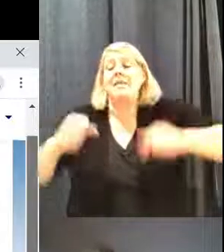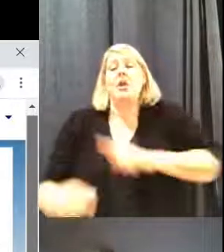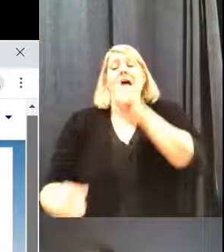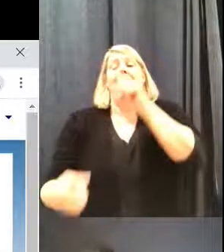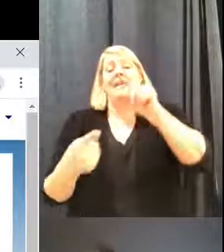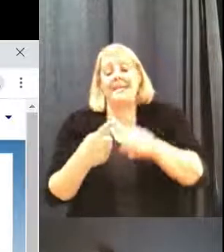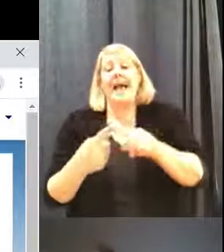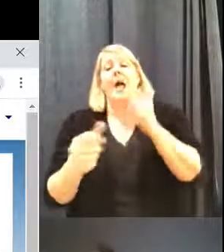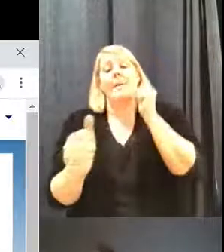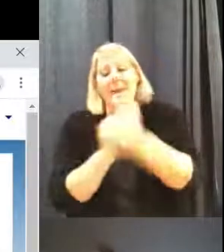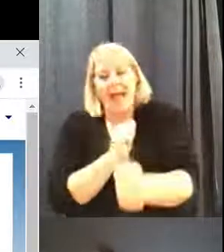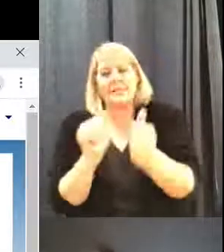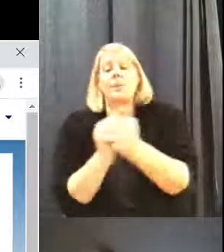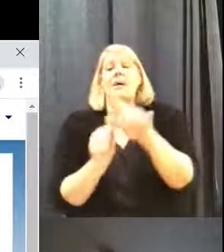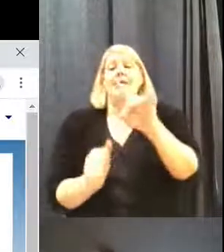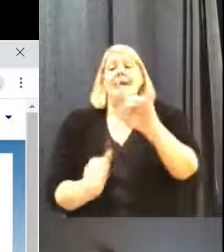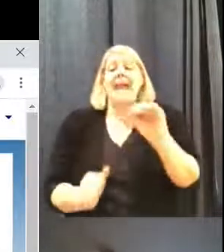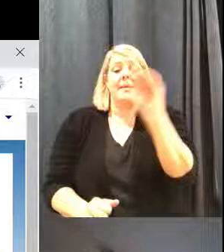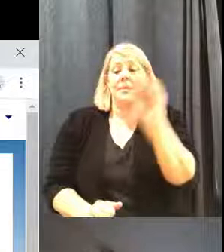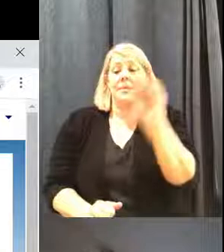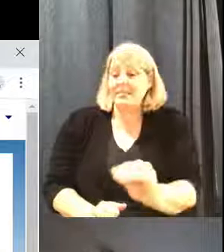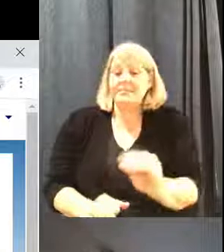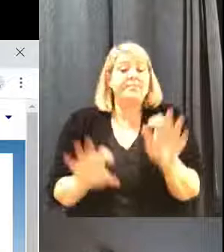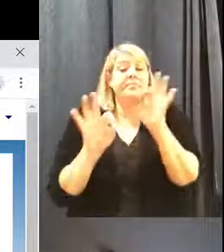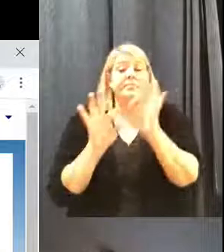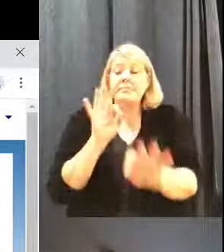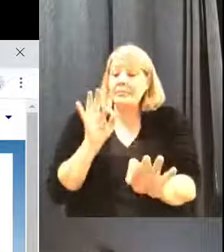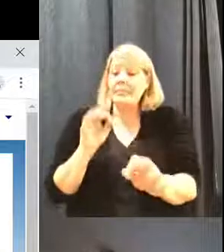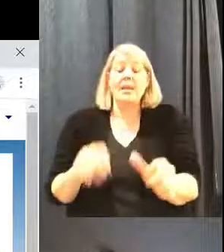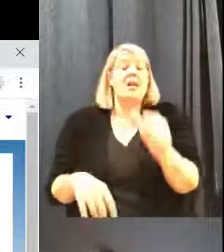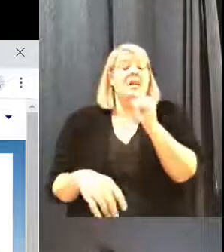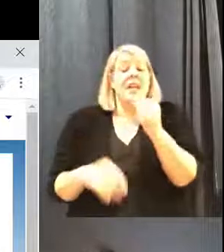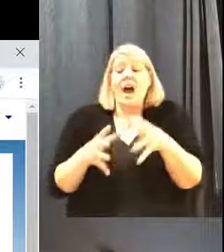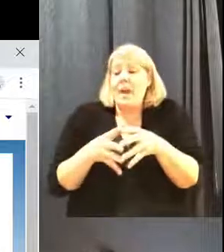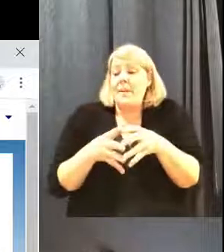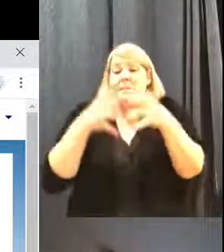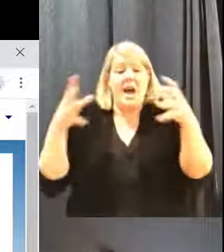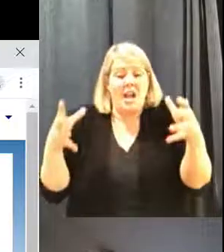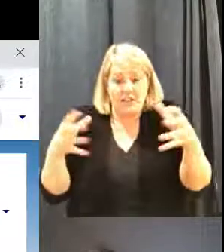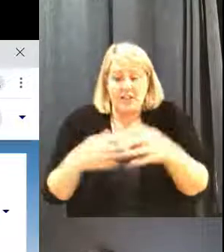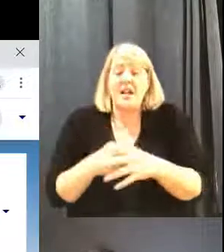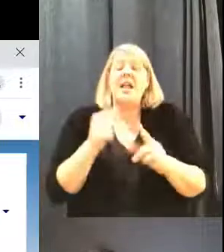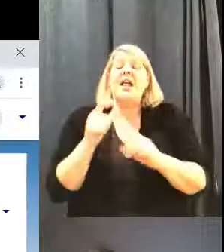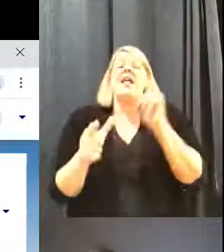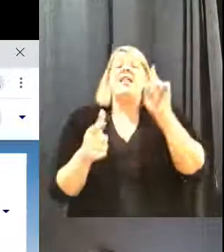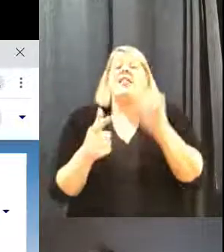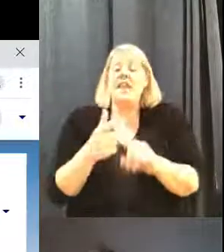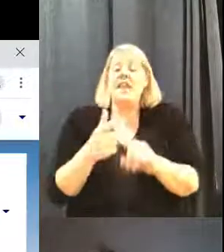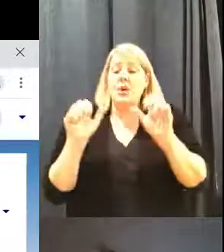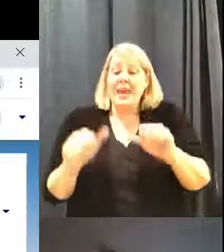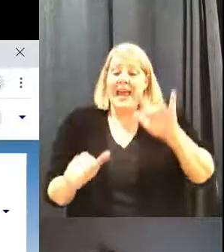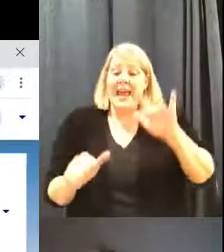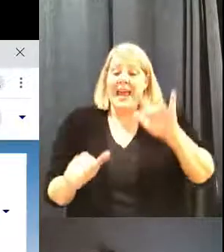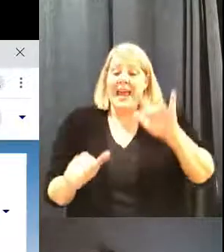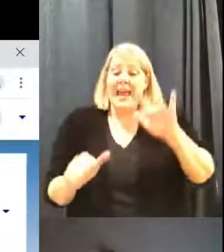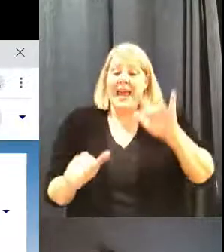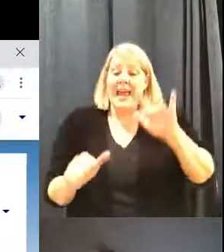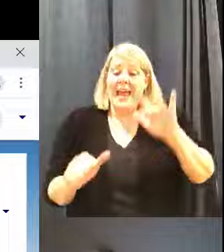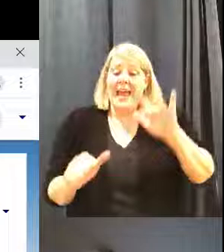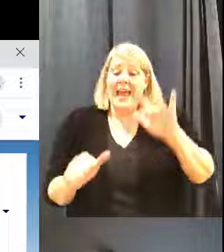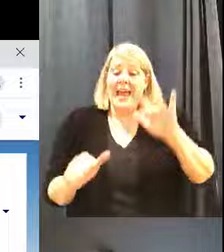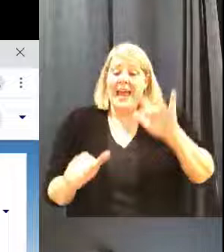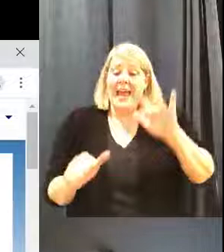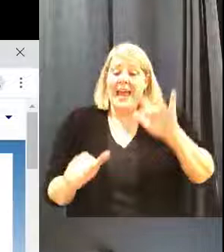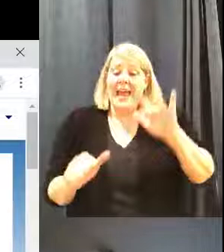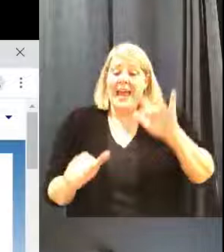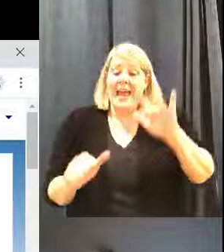So it's pretty simple. There's not really much else to it. Then you're going to click Exit Activity, and it will